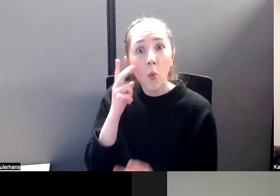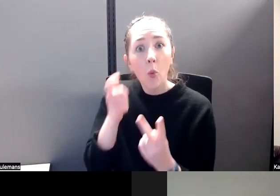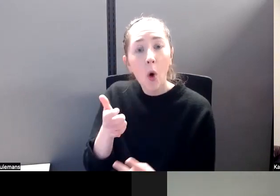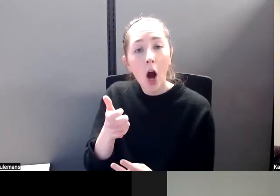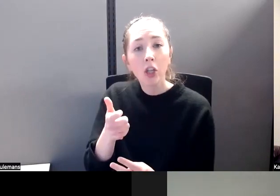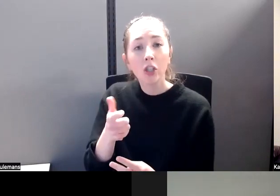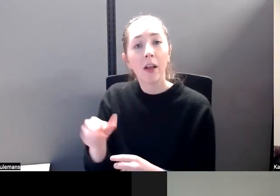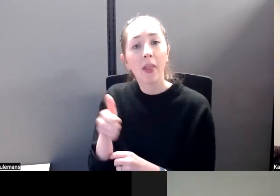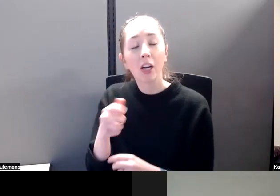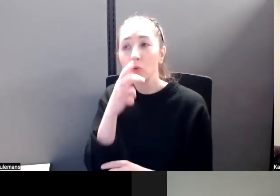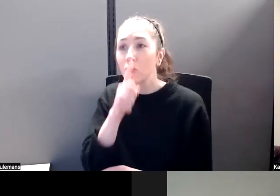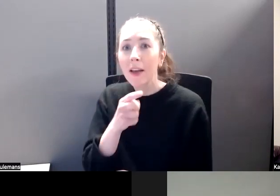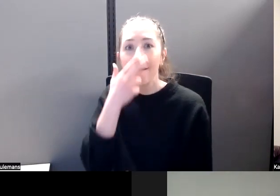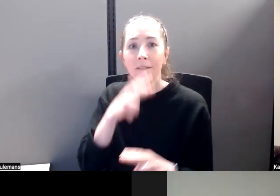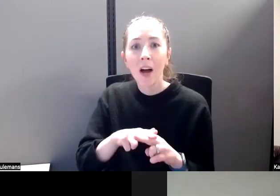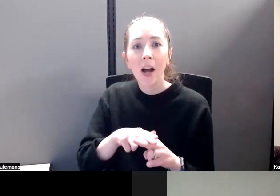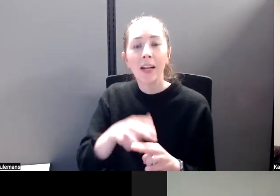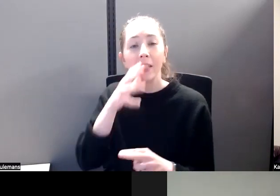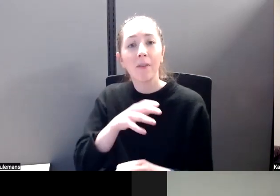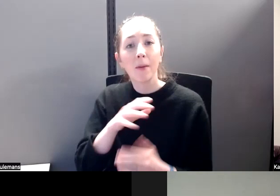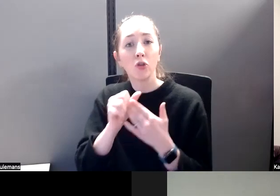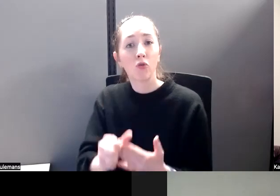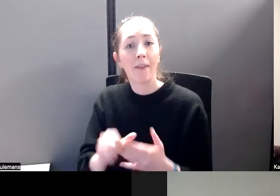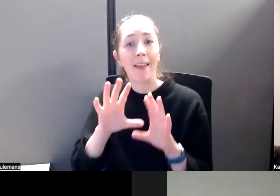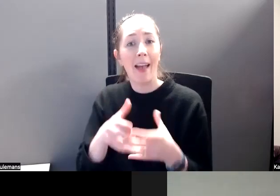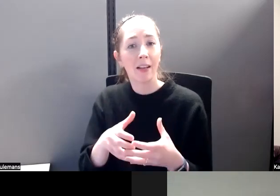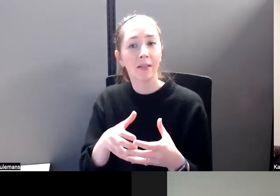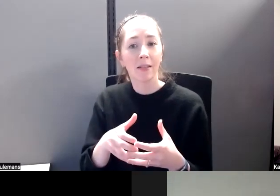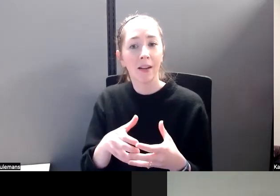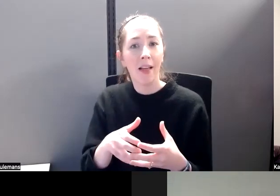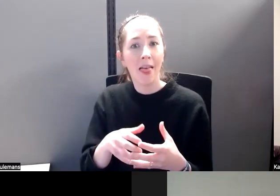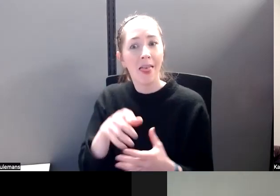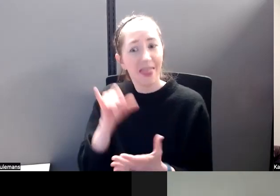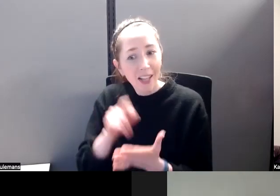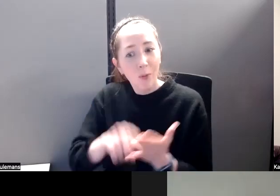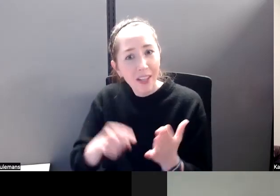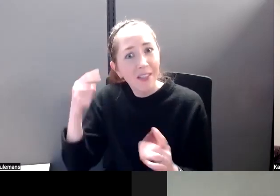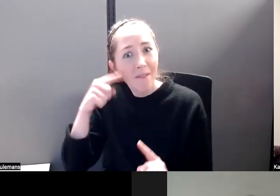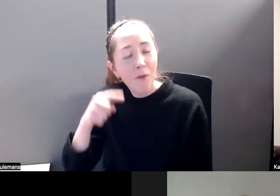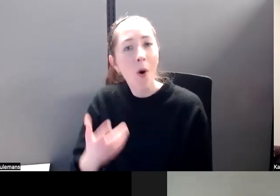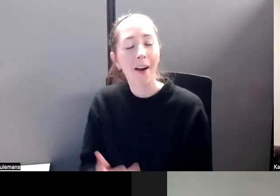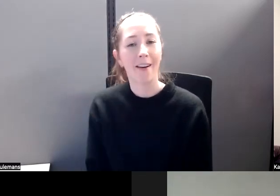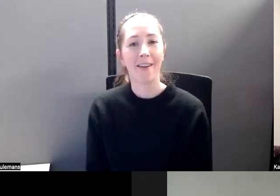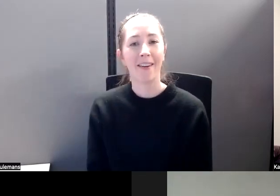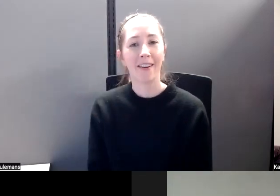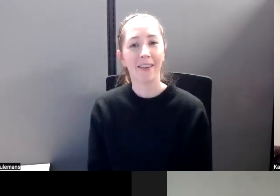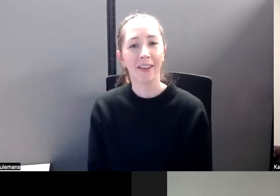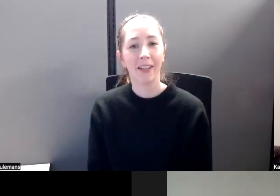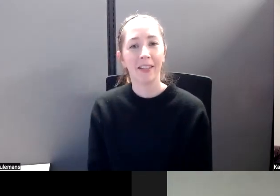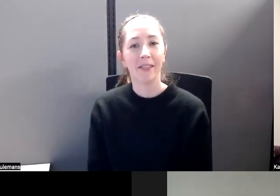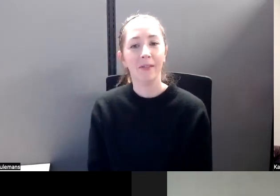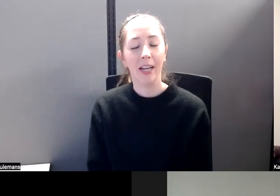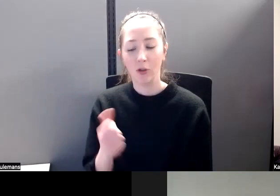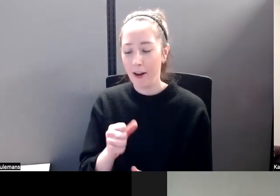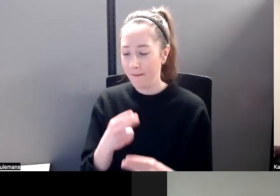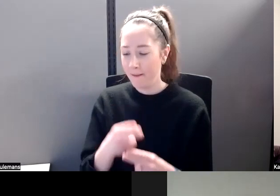Wynonna Earp. It's super fun. It's a female driven calf. You know, that's what these are for. That's what, this is so cool. I just need to find that acronym of